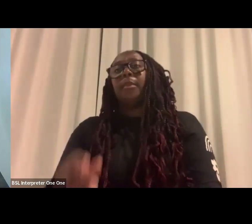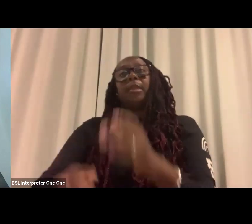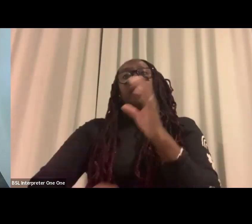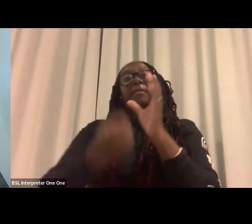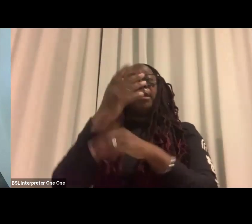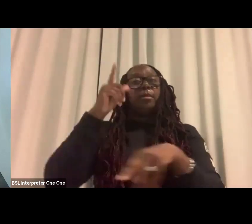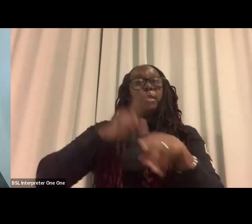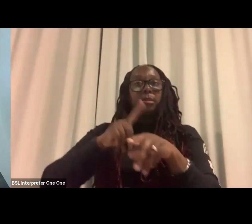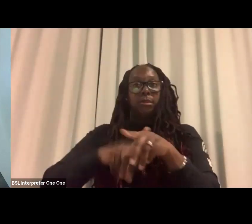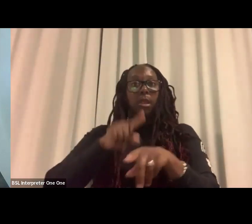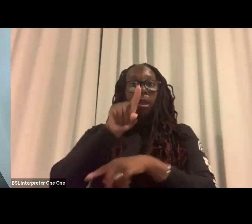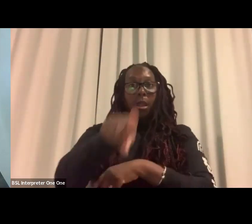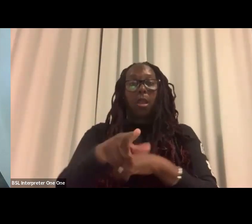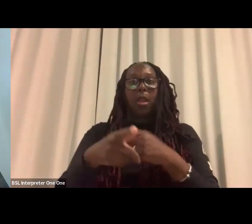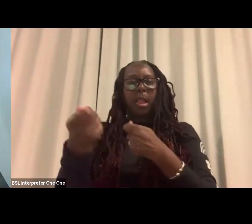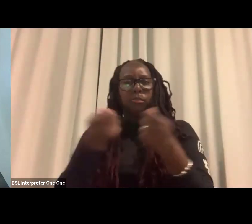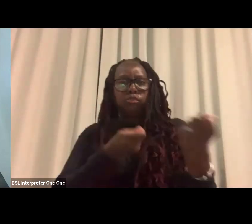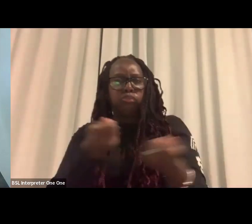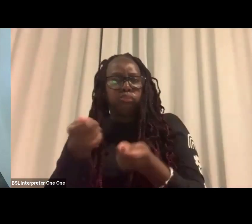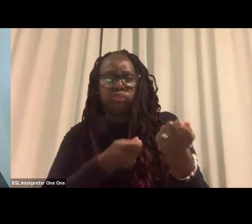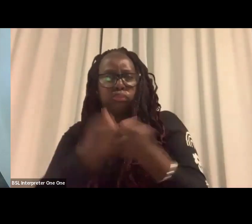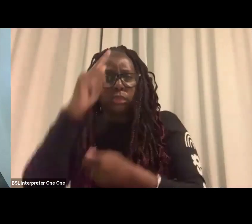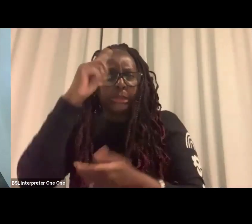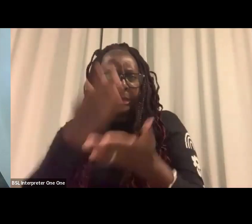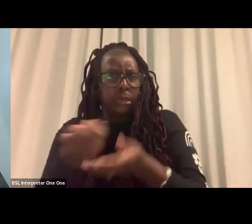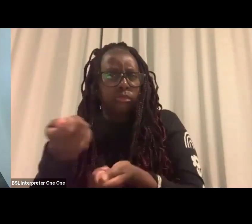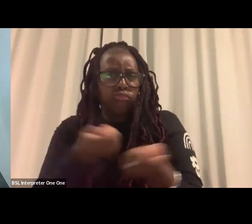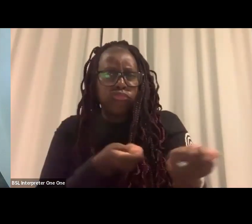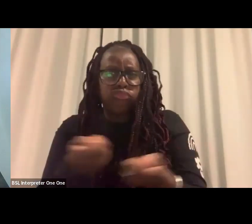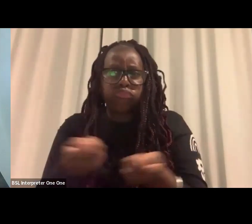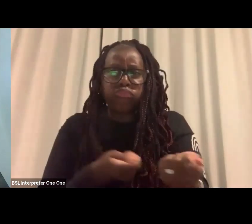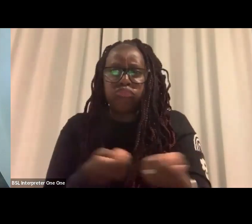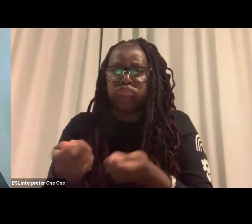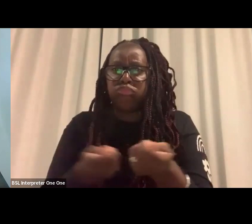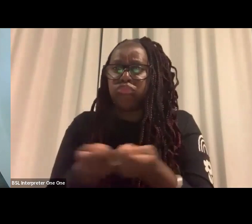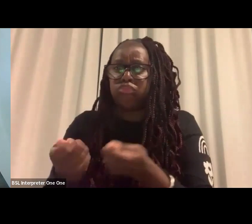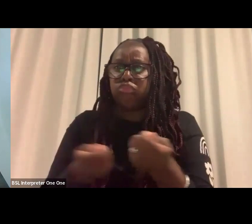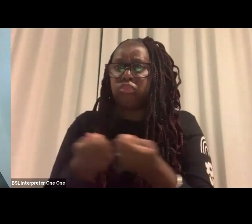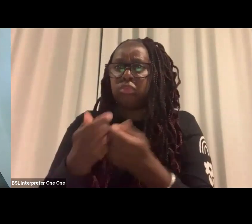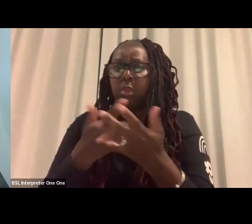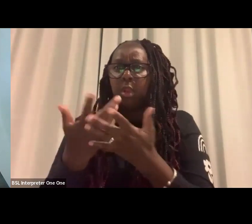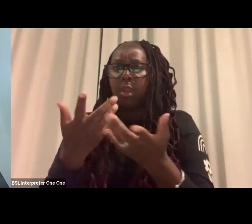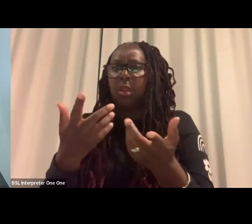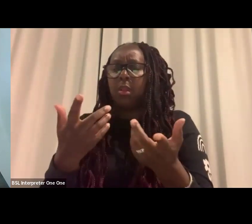and to help steer decisions and activities along a GNH-oriented path.